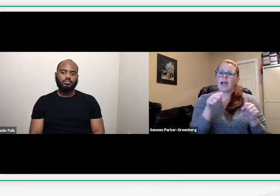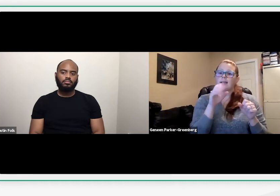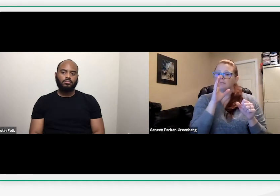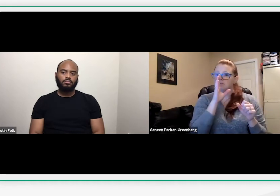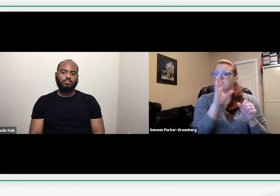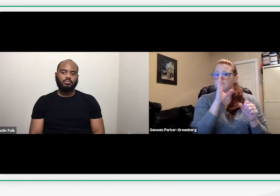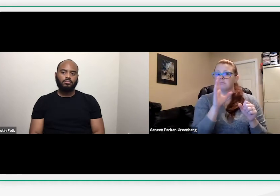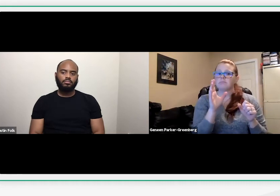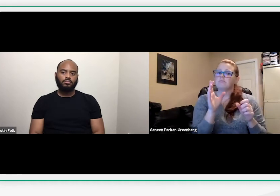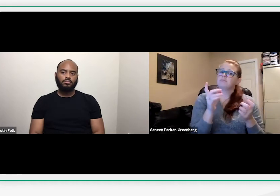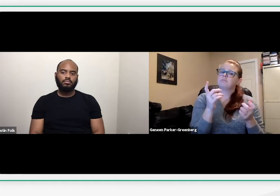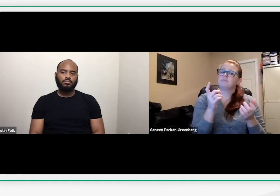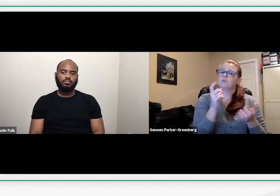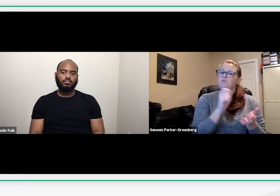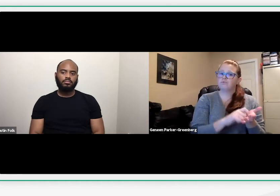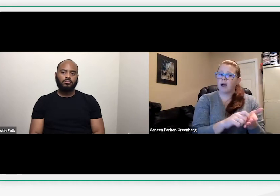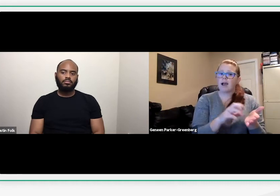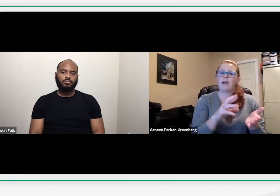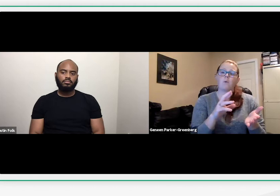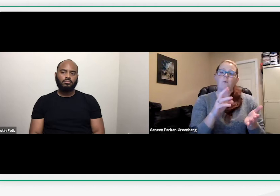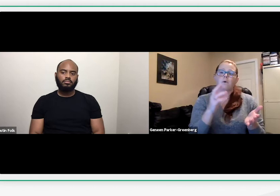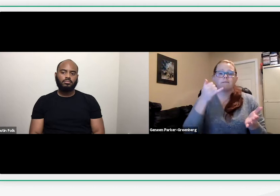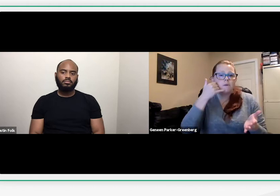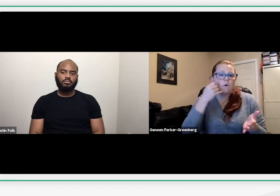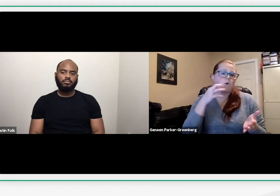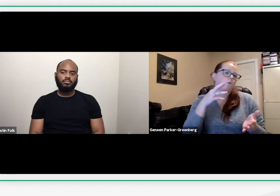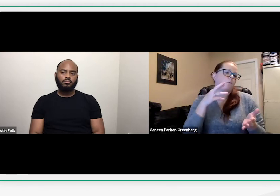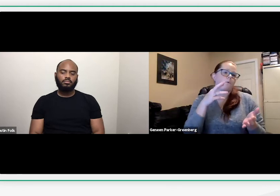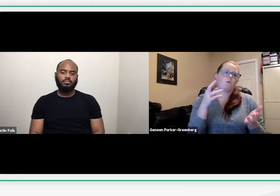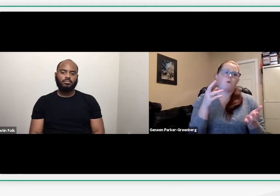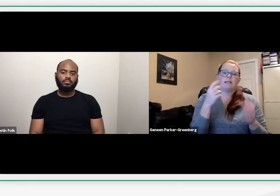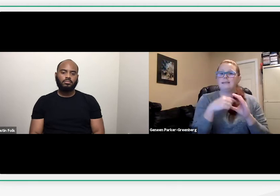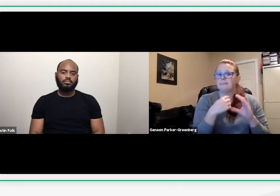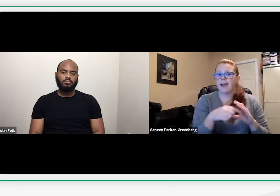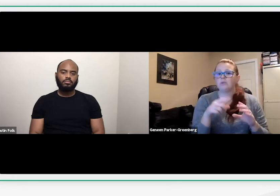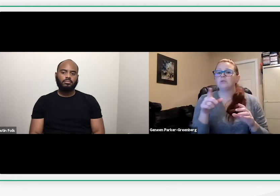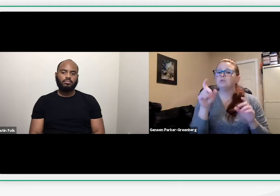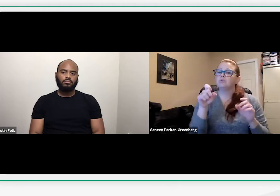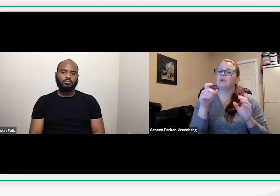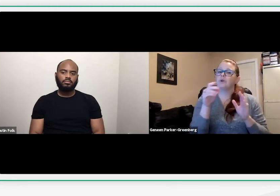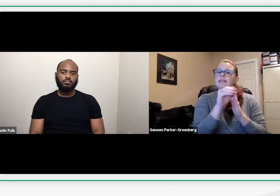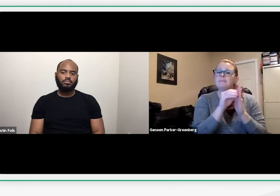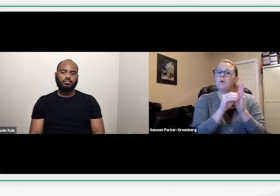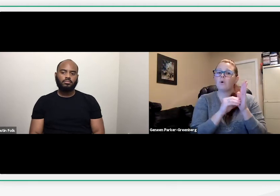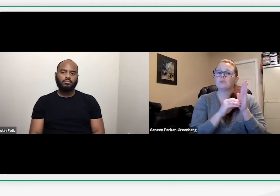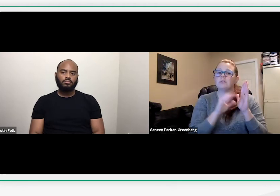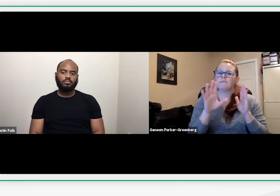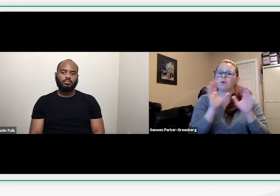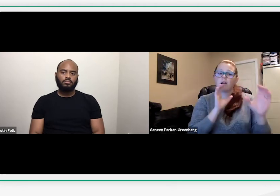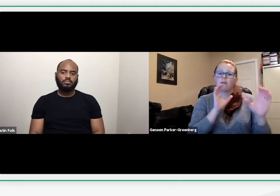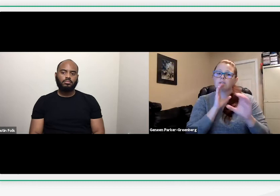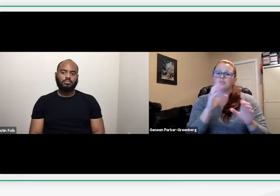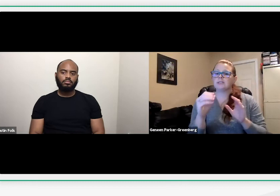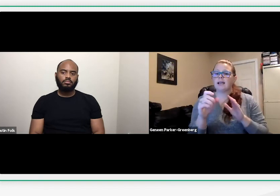So if the original creditor contacts you, they can deal with you directly by writing or by